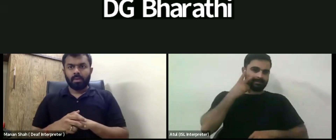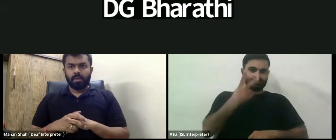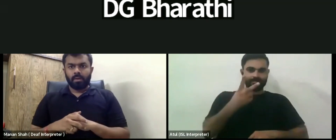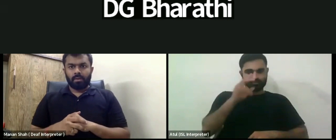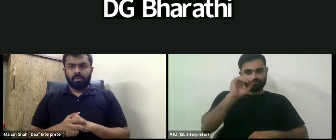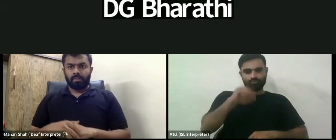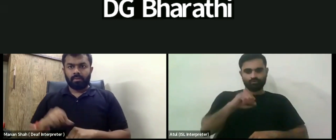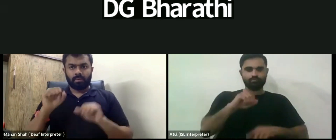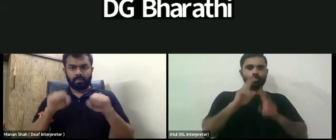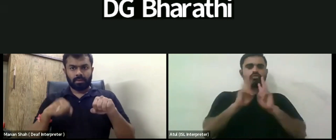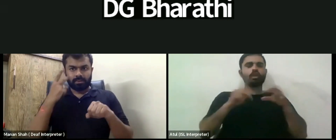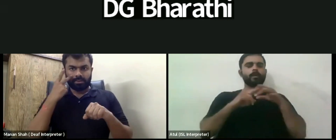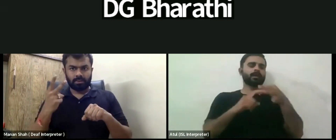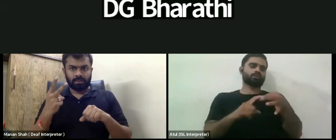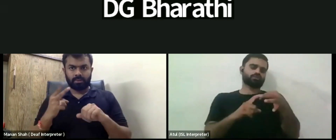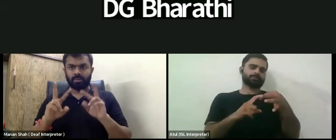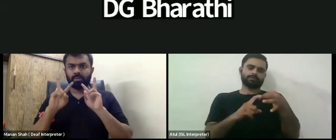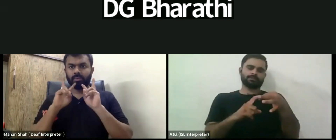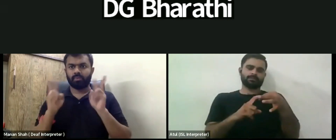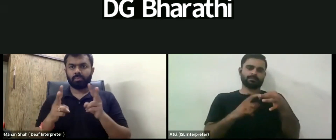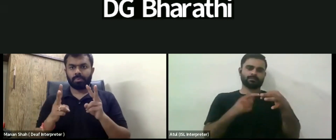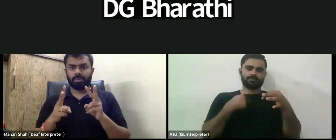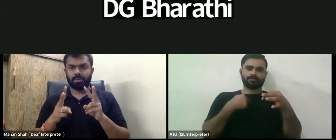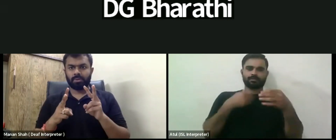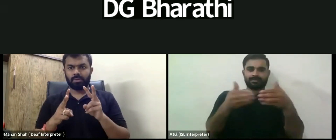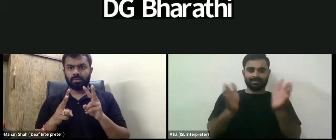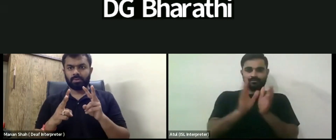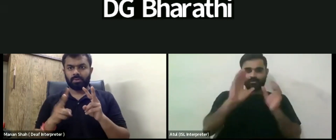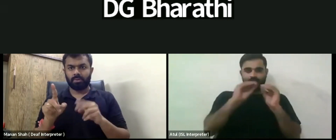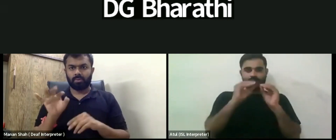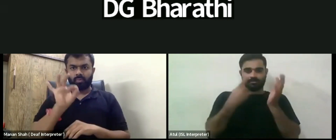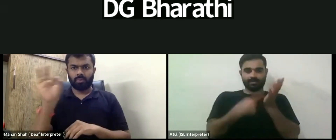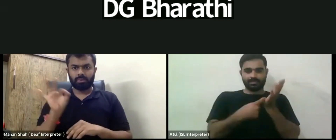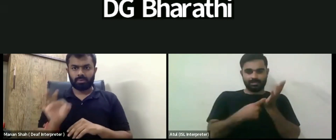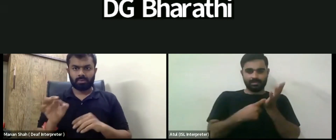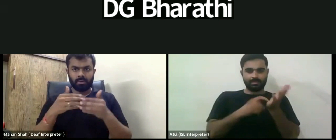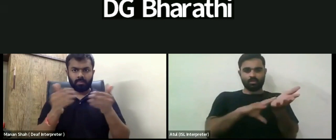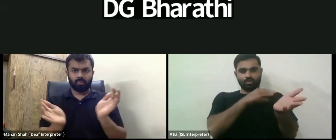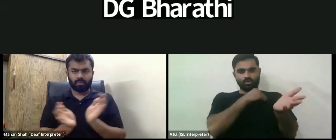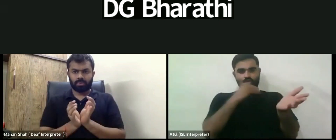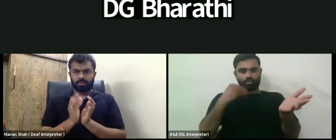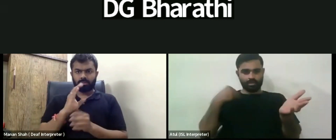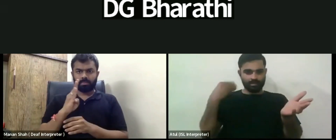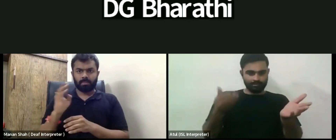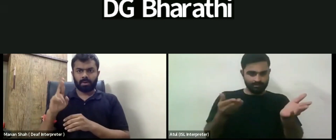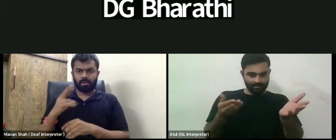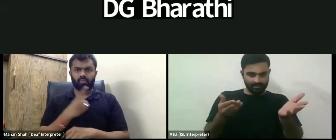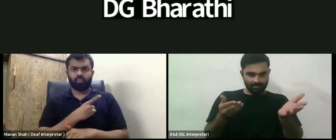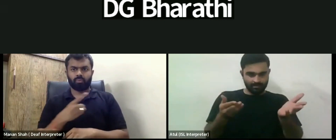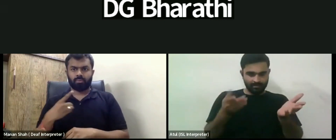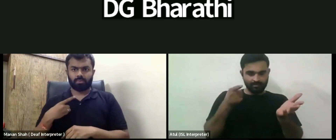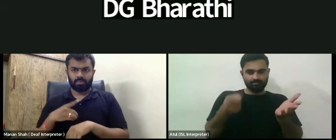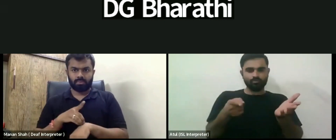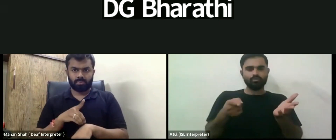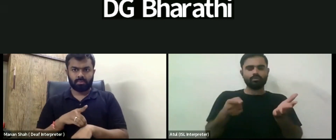common question. This community rehabilitation or the hospital, because the rare diseases are so